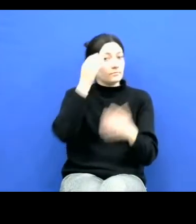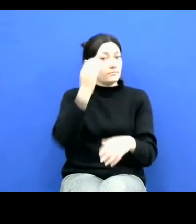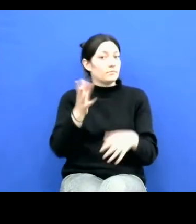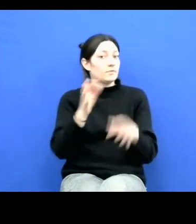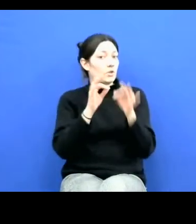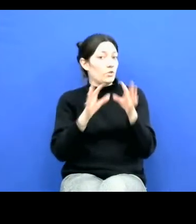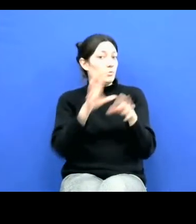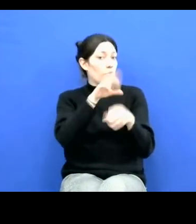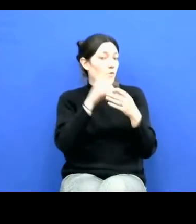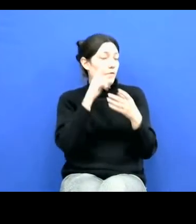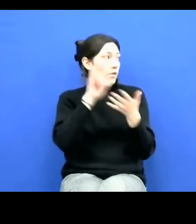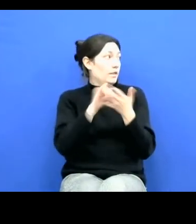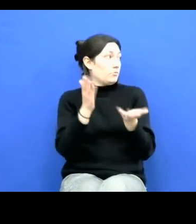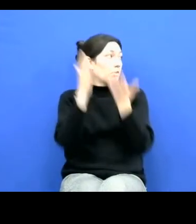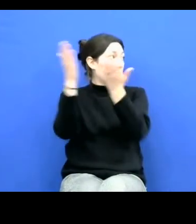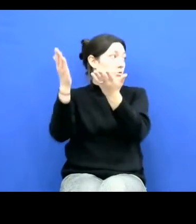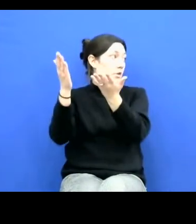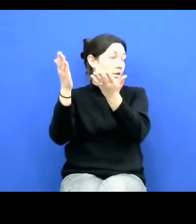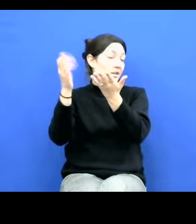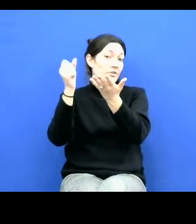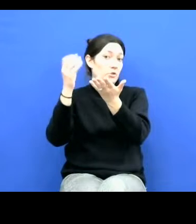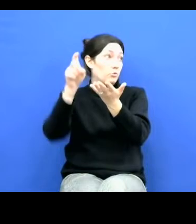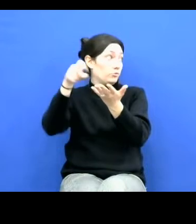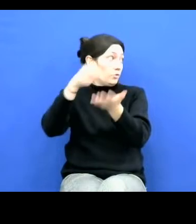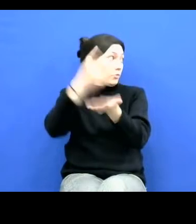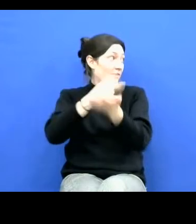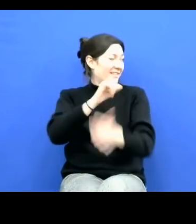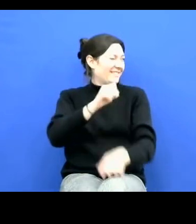on this resolution, so we better approve it.